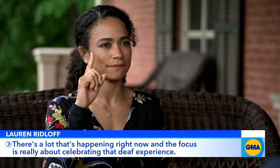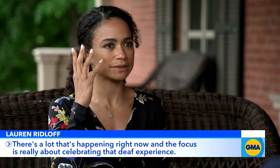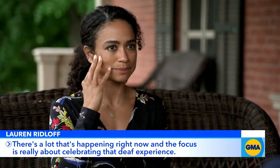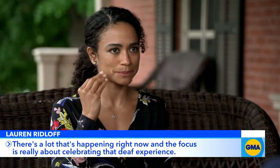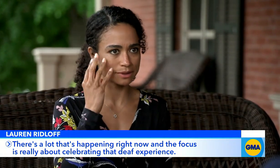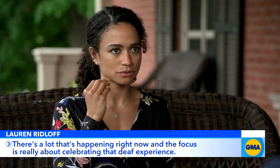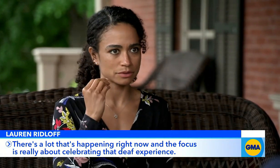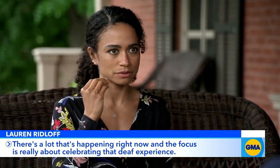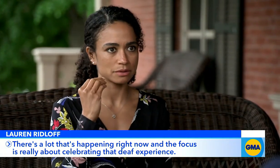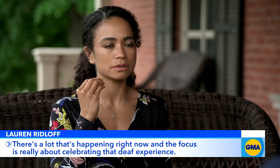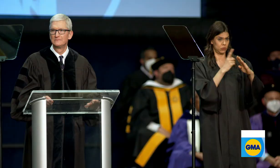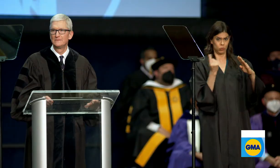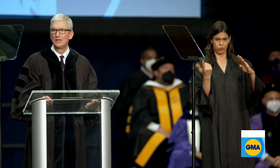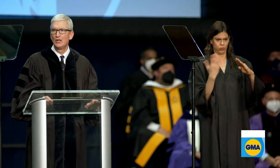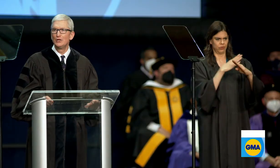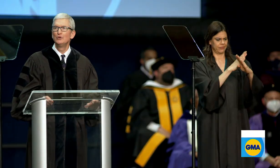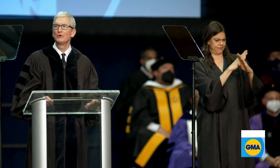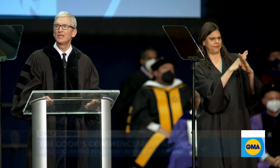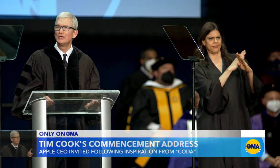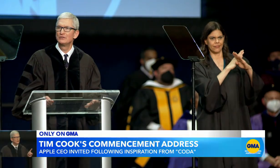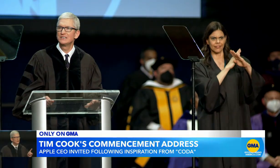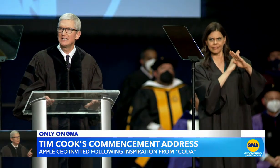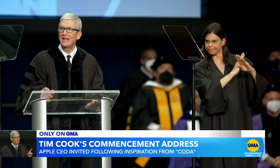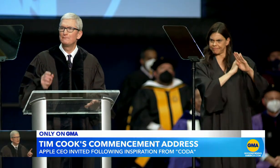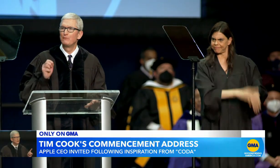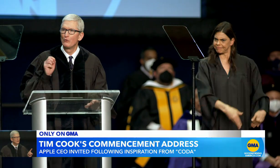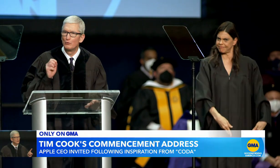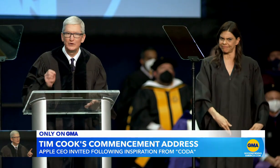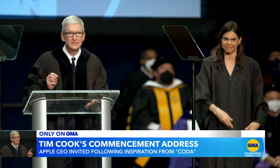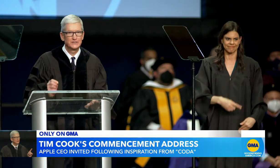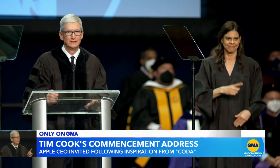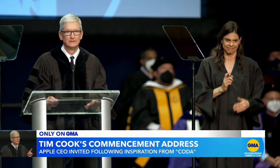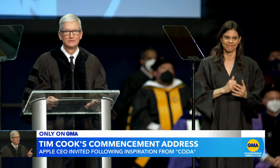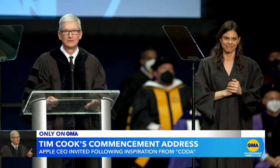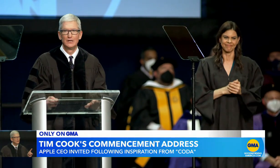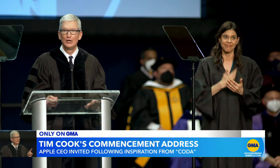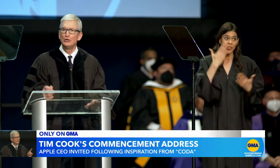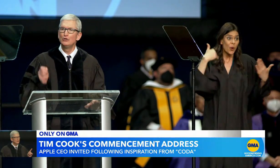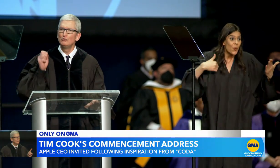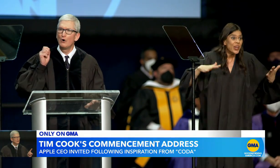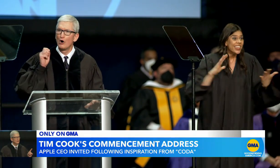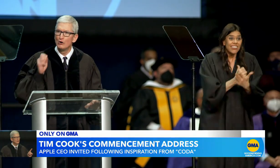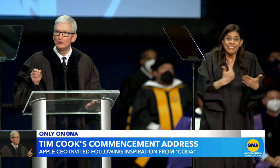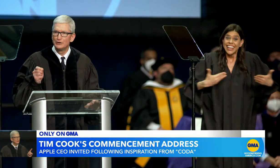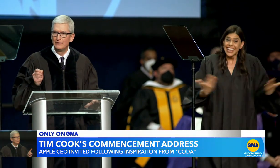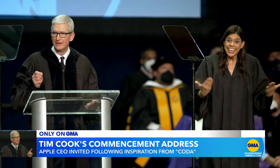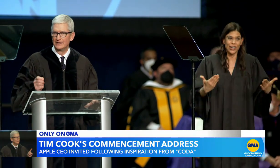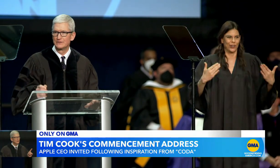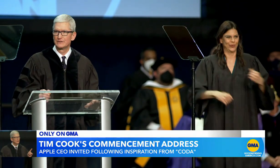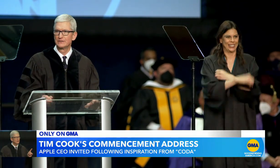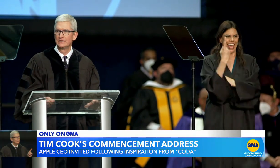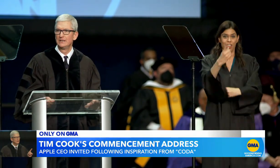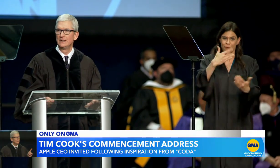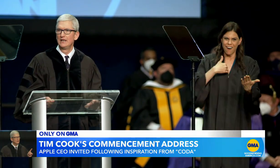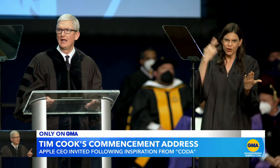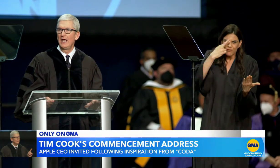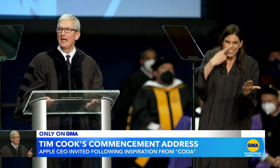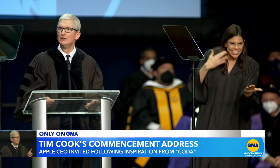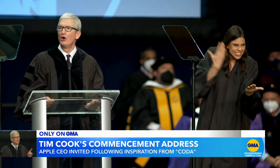that deaf experience. Cook's message to the graduates, we see you. You earned this,